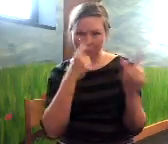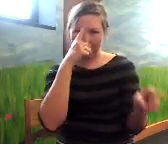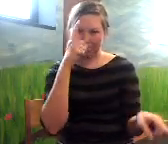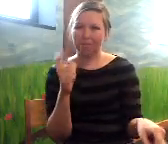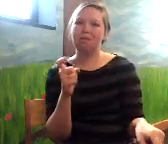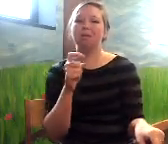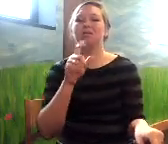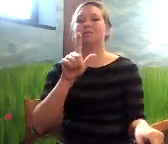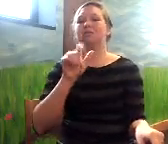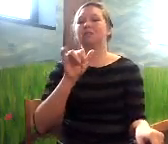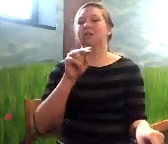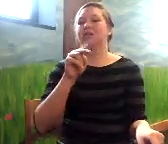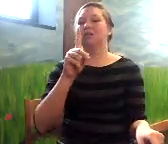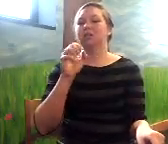with. The mid-60s,